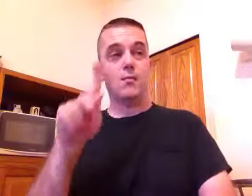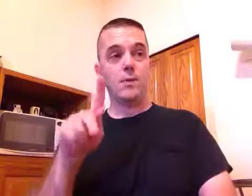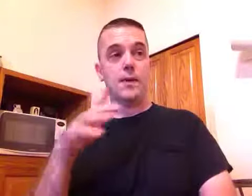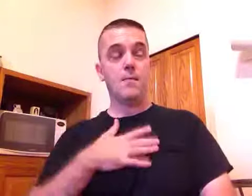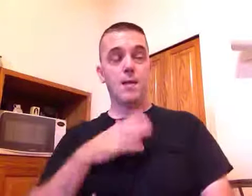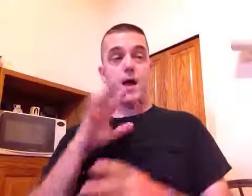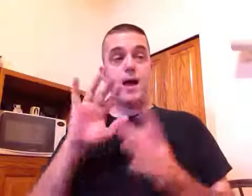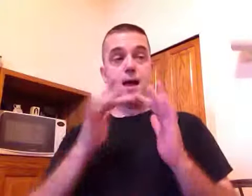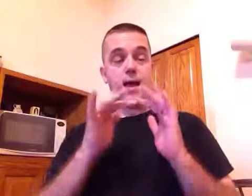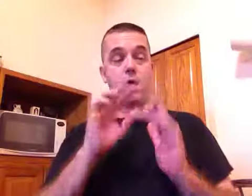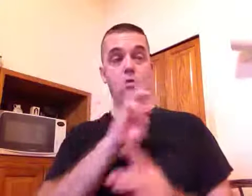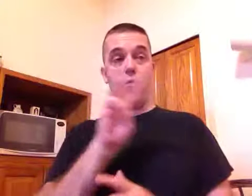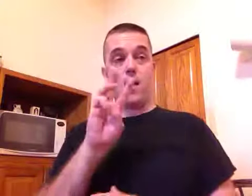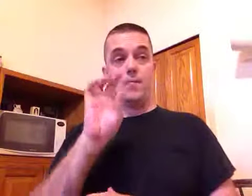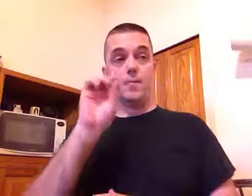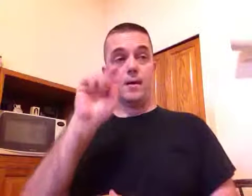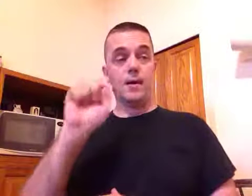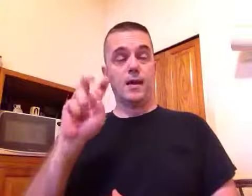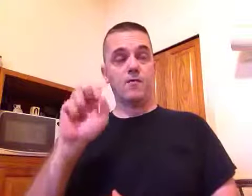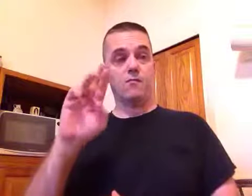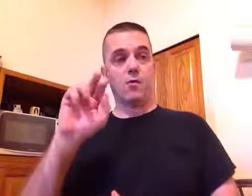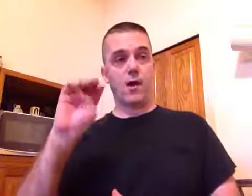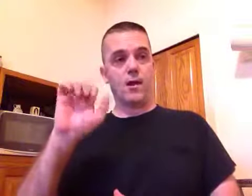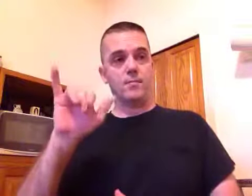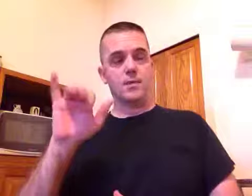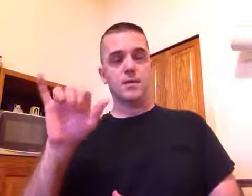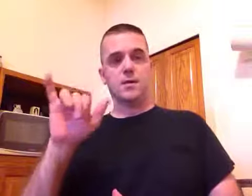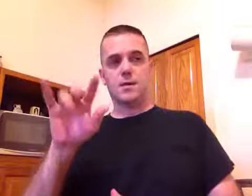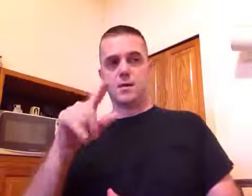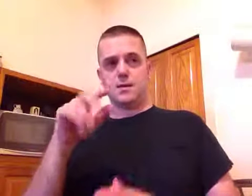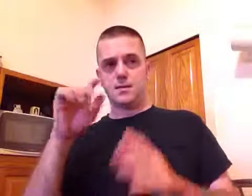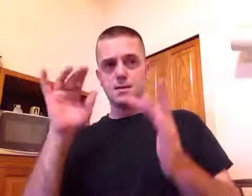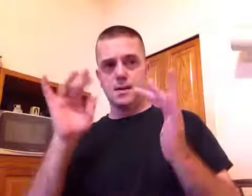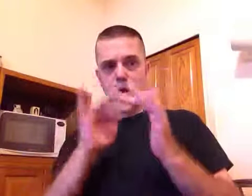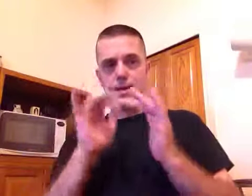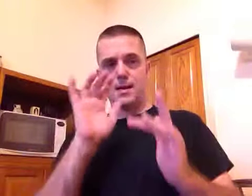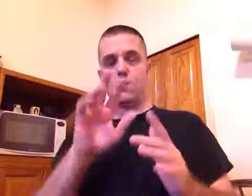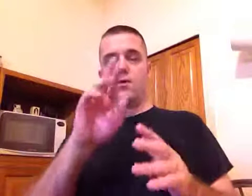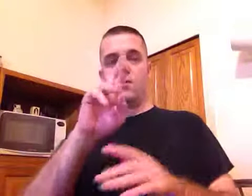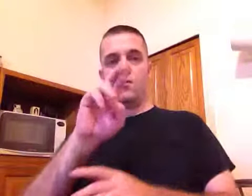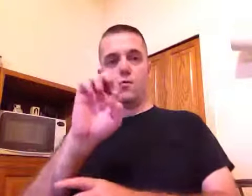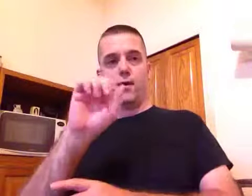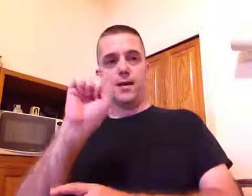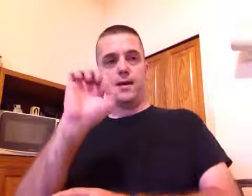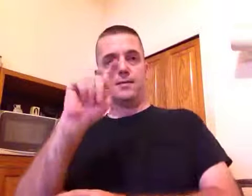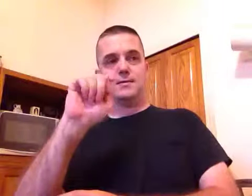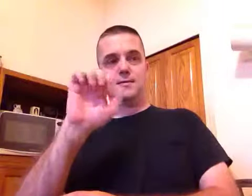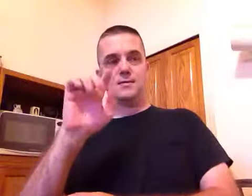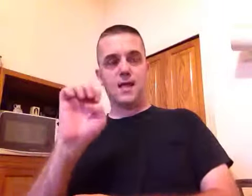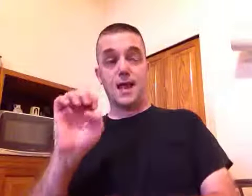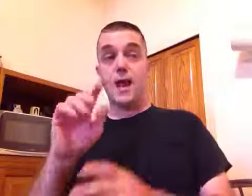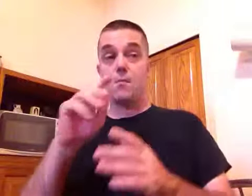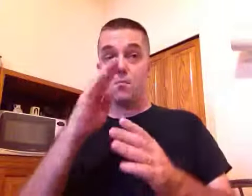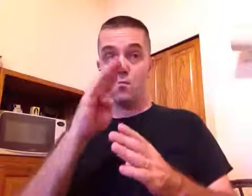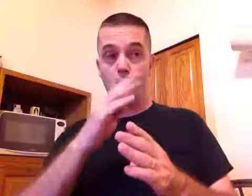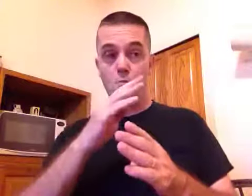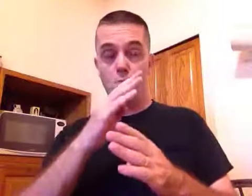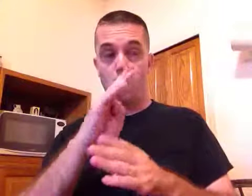real estate broker that is one of our recommended real estate brokers and ask them if they will do a free competitive